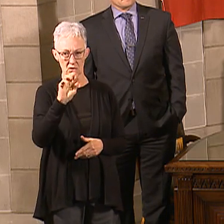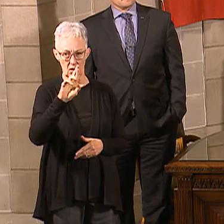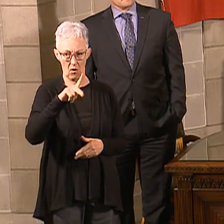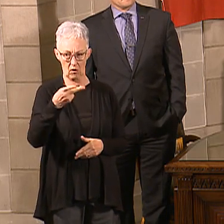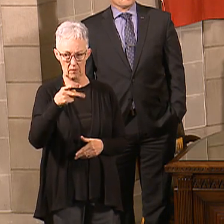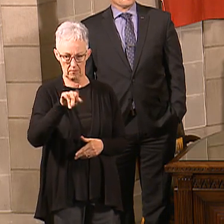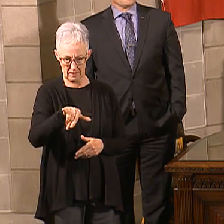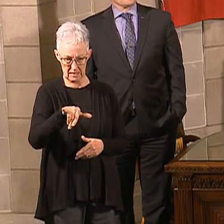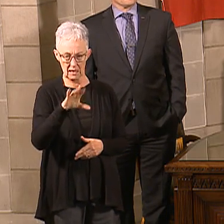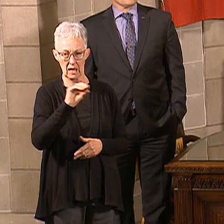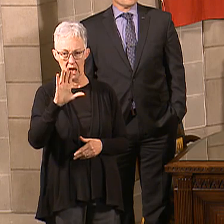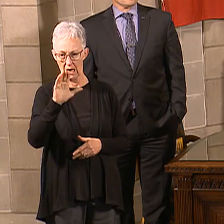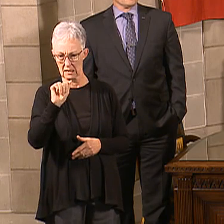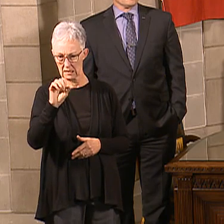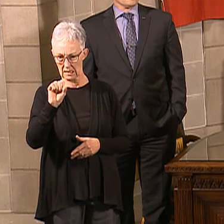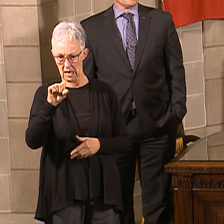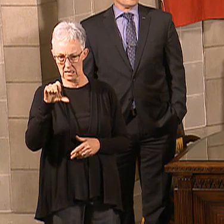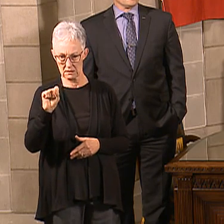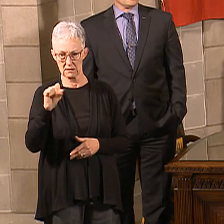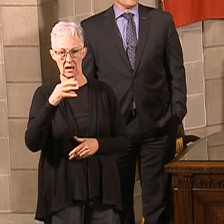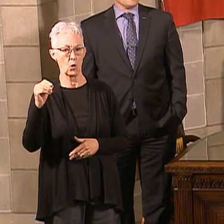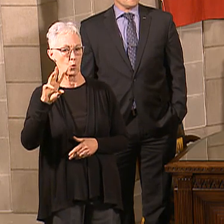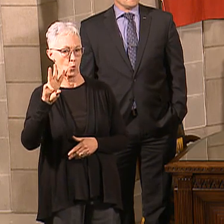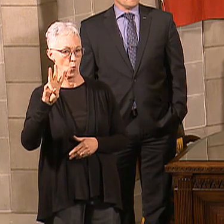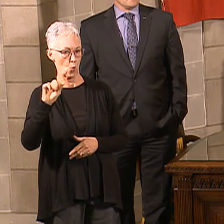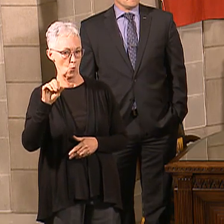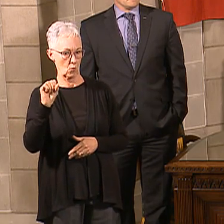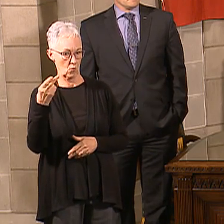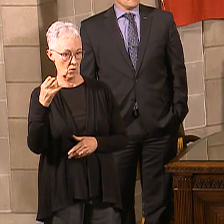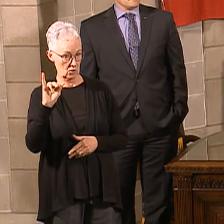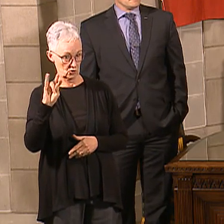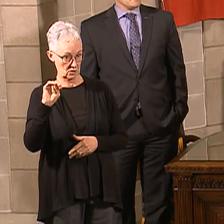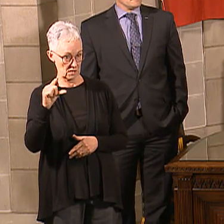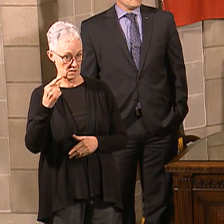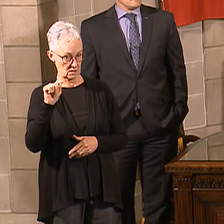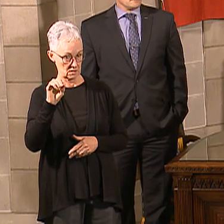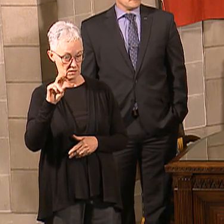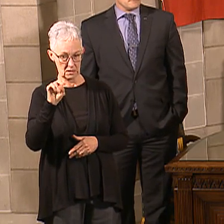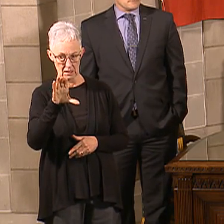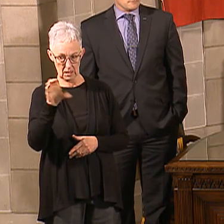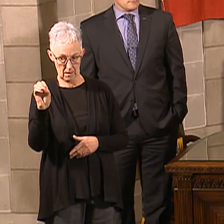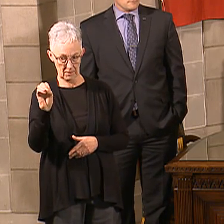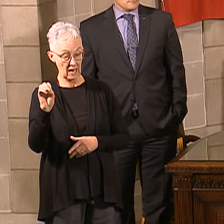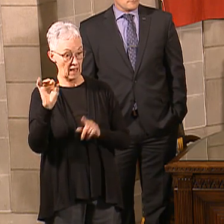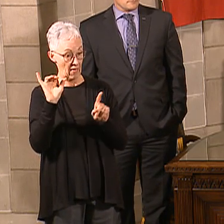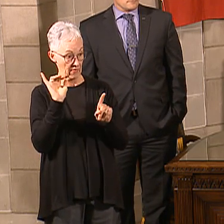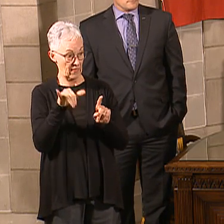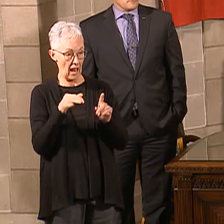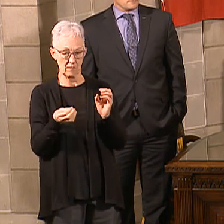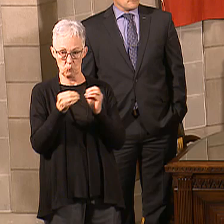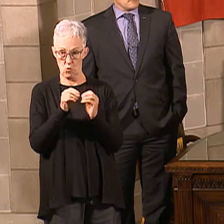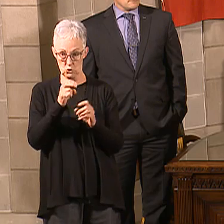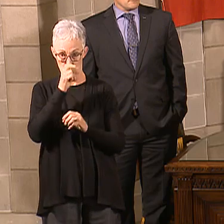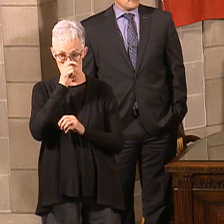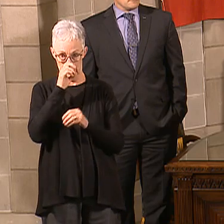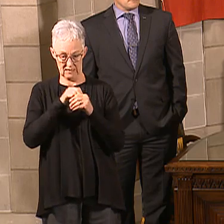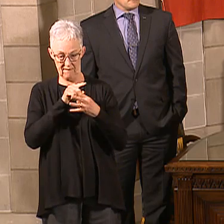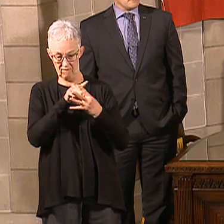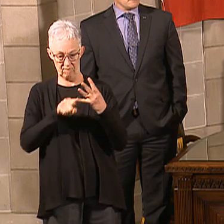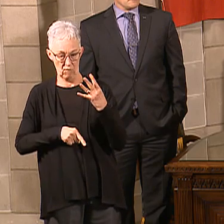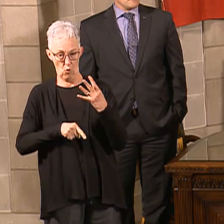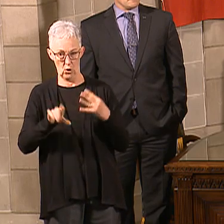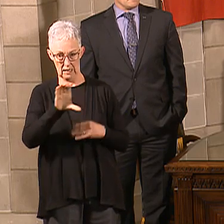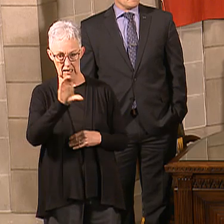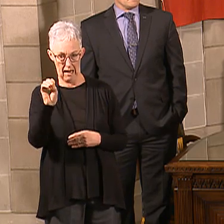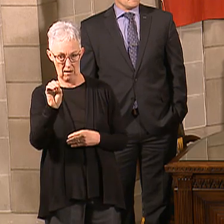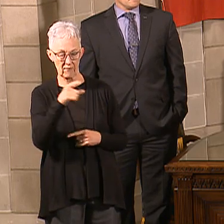Douglas, Cass, and Washington counties. And this goes one step beyond what we were already in with the 10-person rule to close